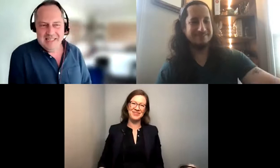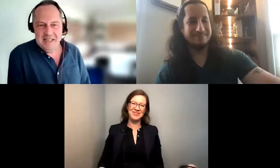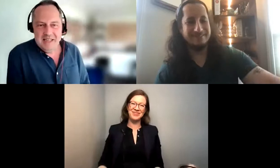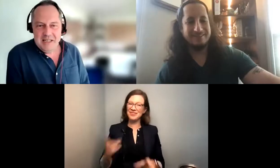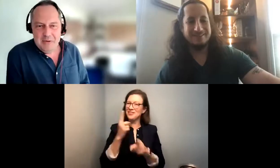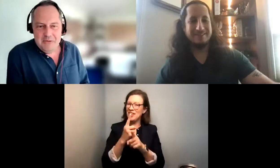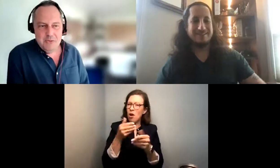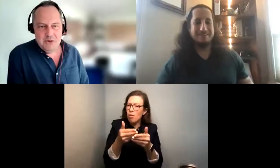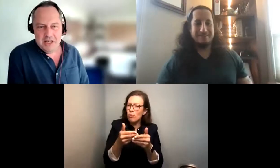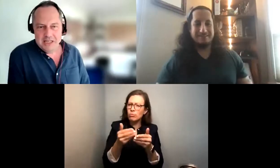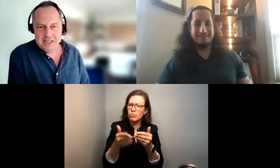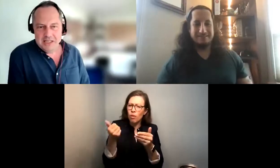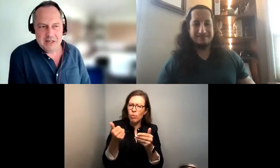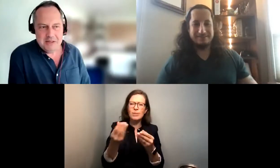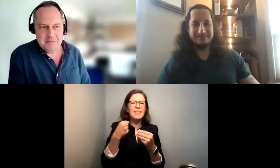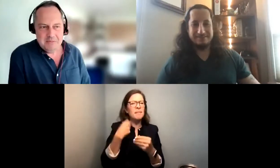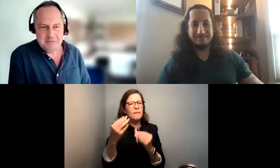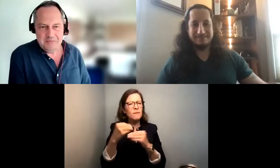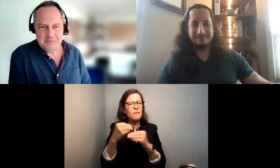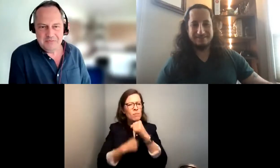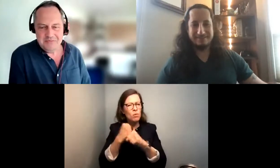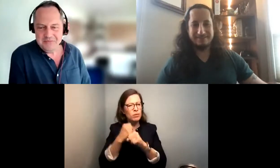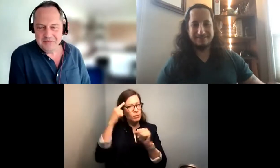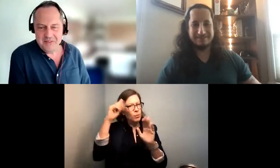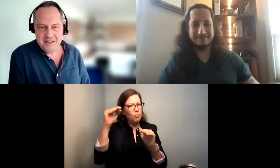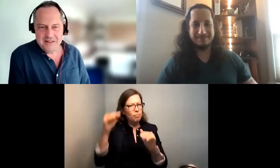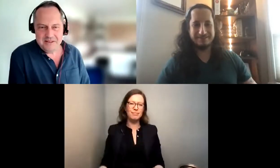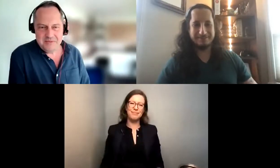Nearly. Give me a few more years, hopefully.